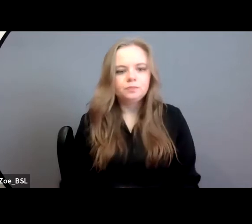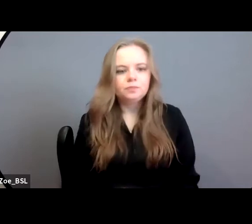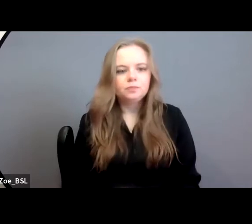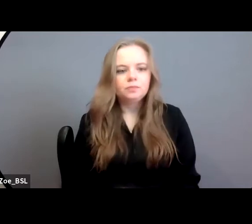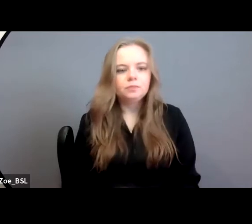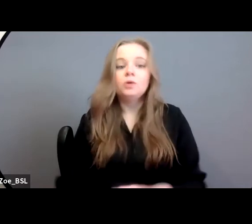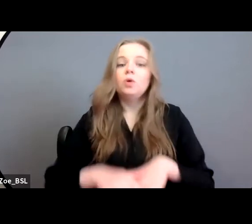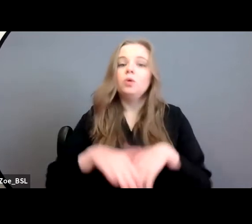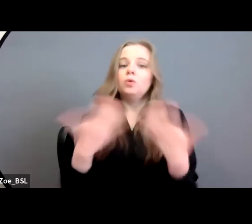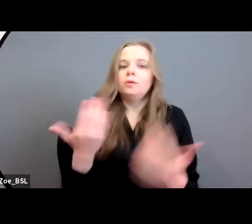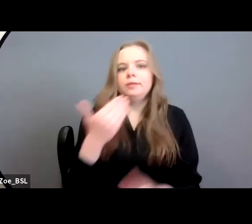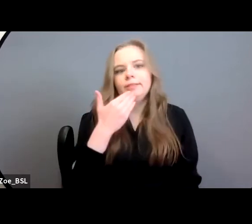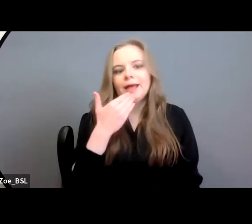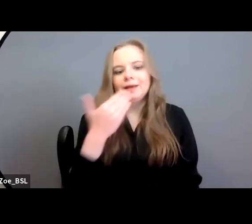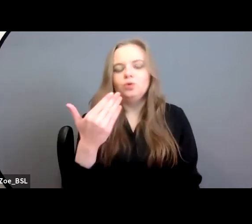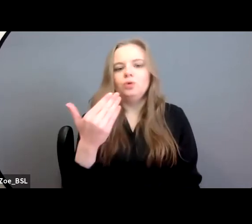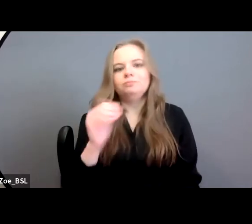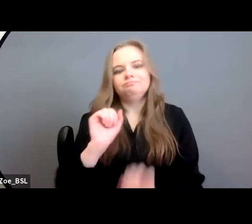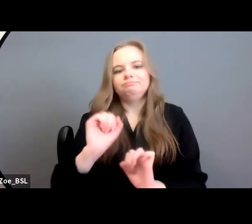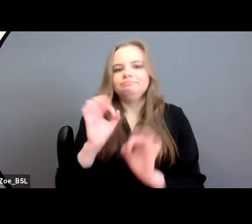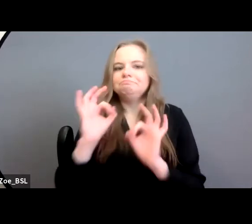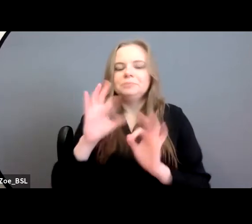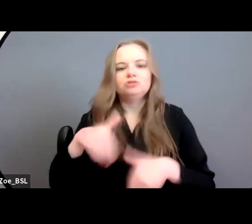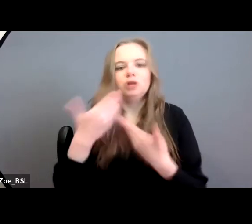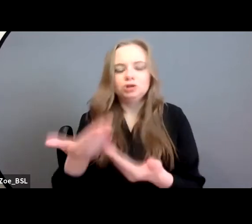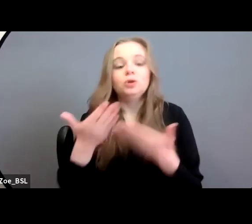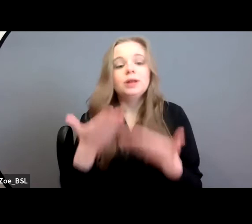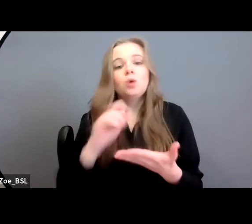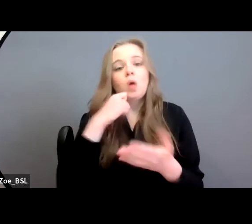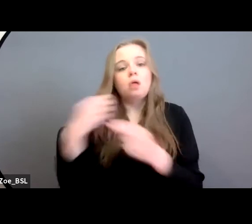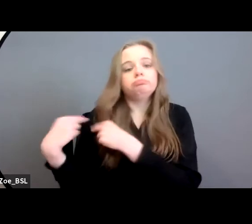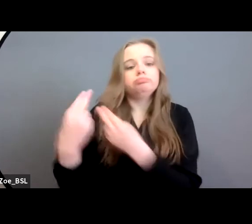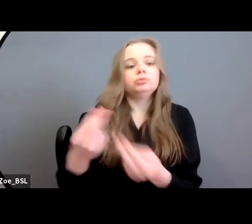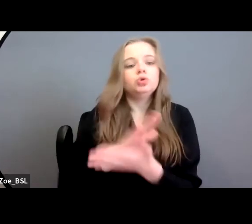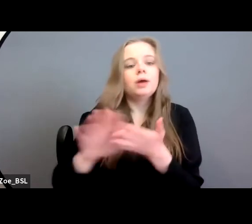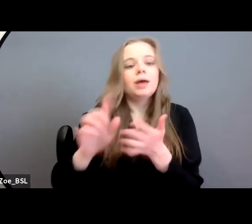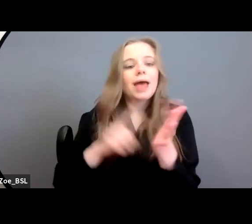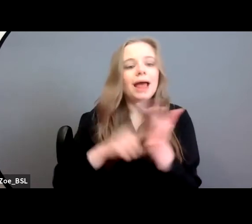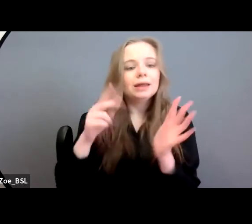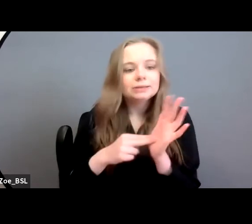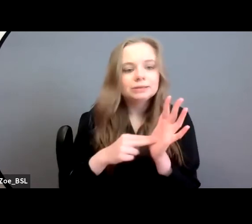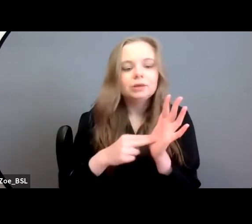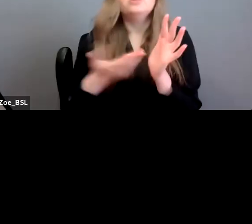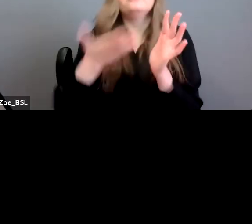Excellent. Thank you for that introduction, Vicky. I'm now going to hand across to Helen from the Snowdon Trust.